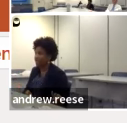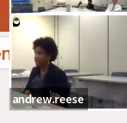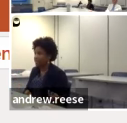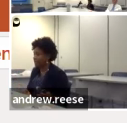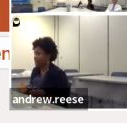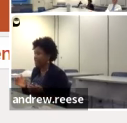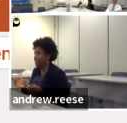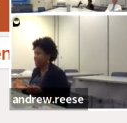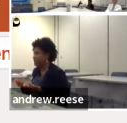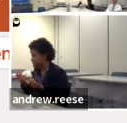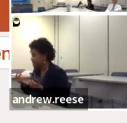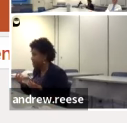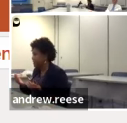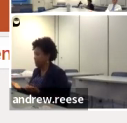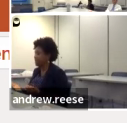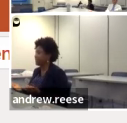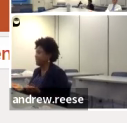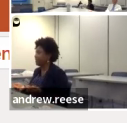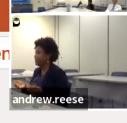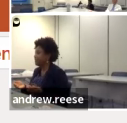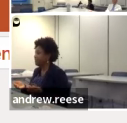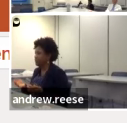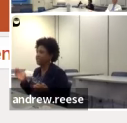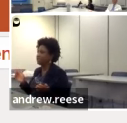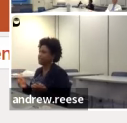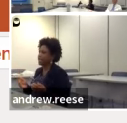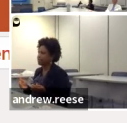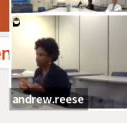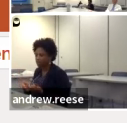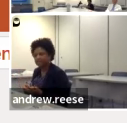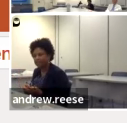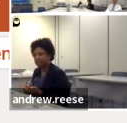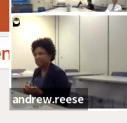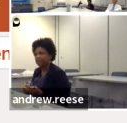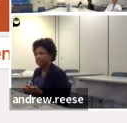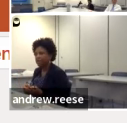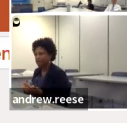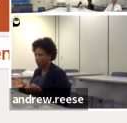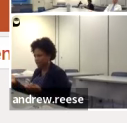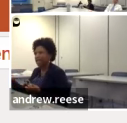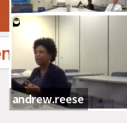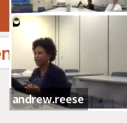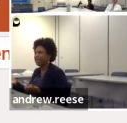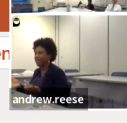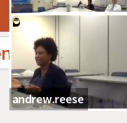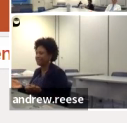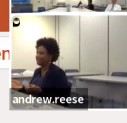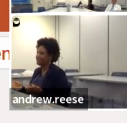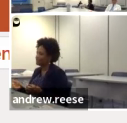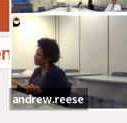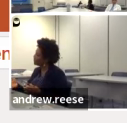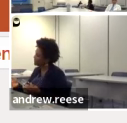concern? Even if the person uses something like metro access and they're running